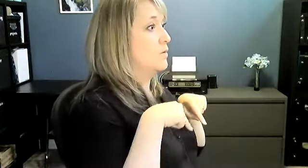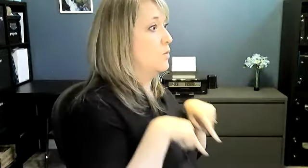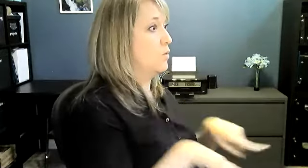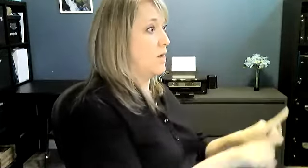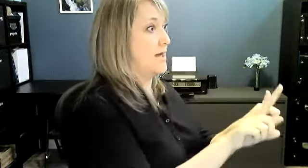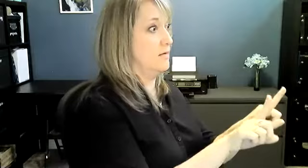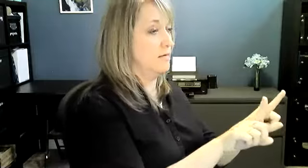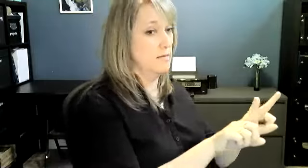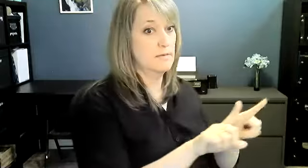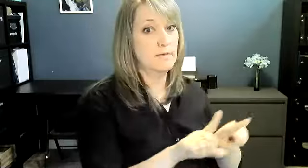while.